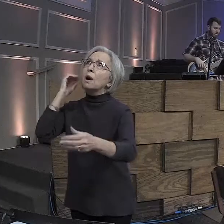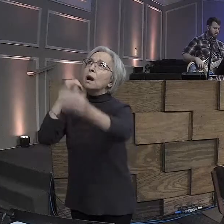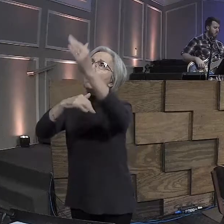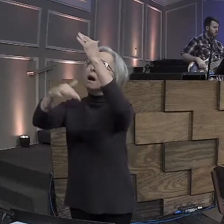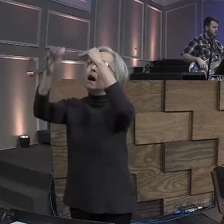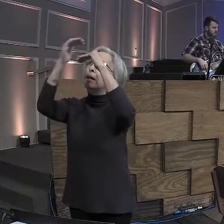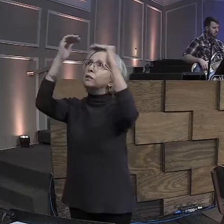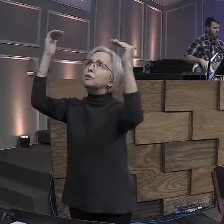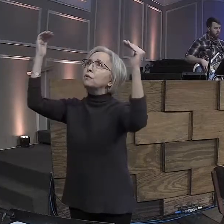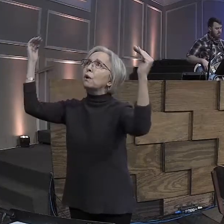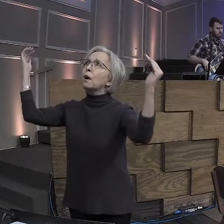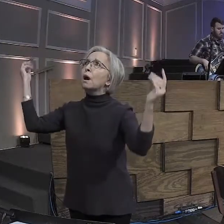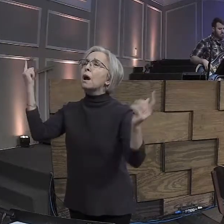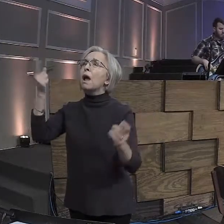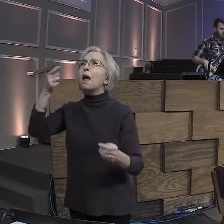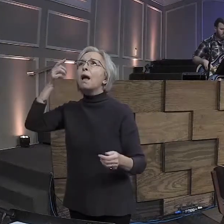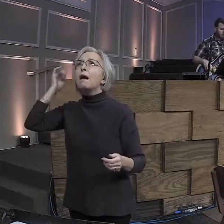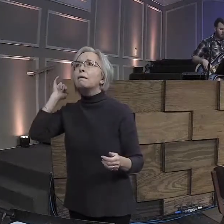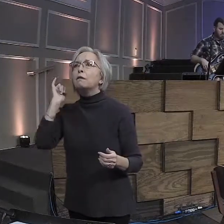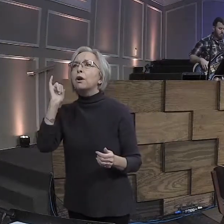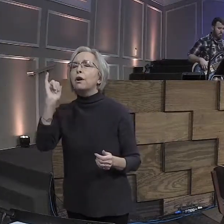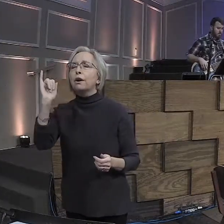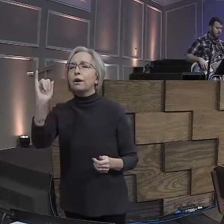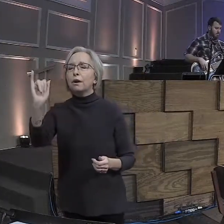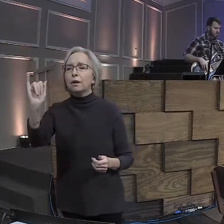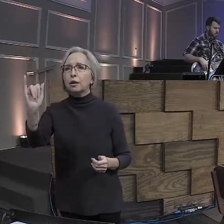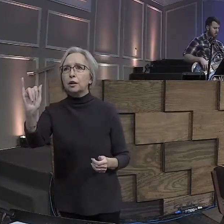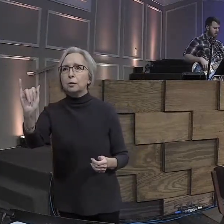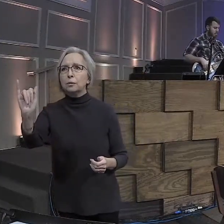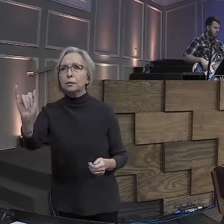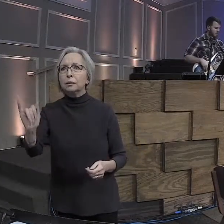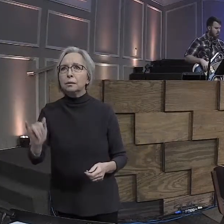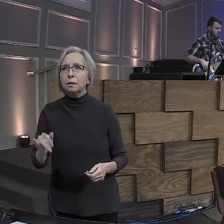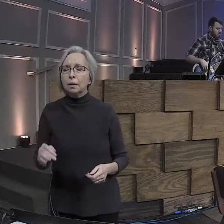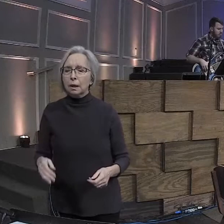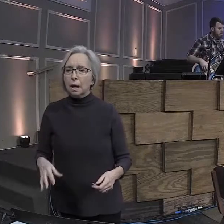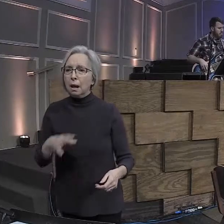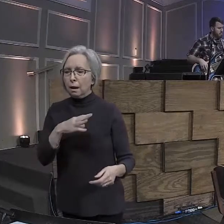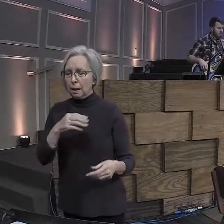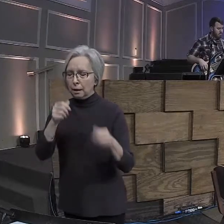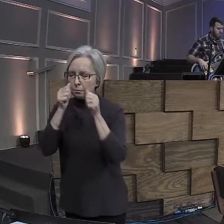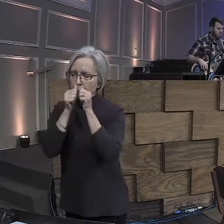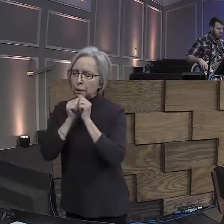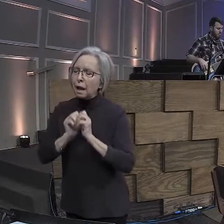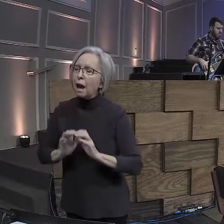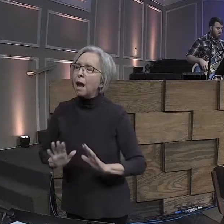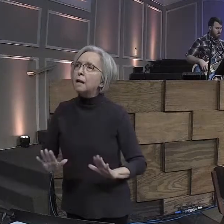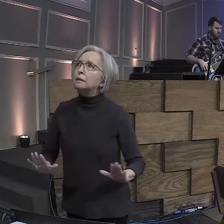Yeah.